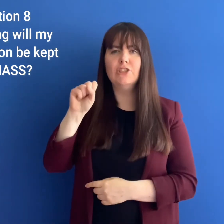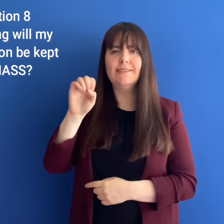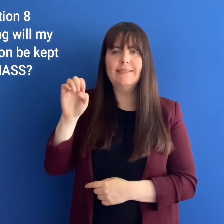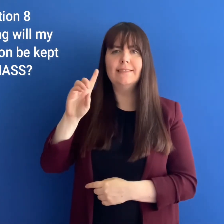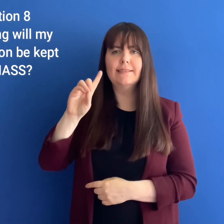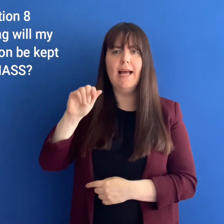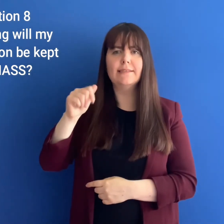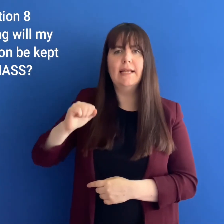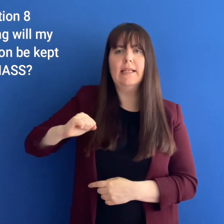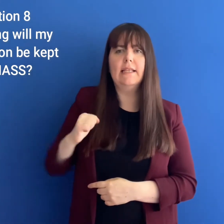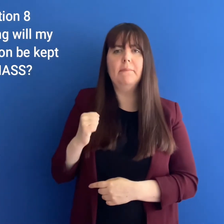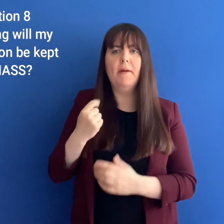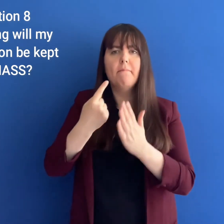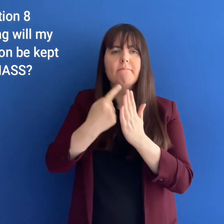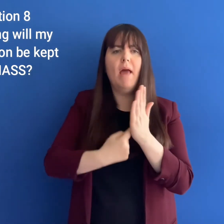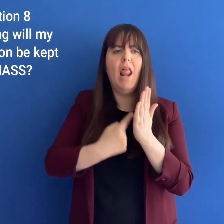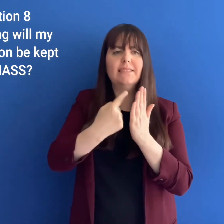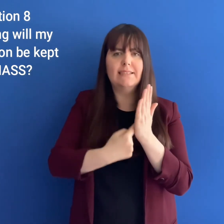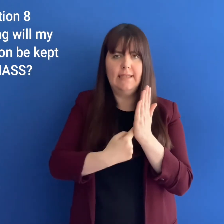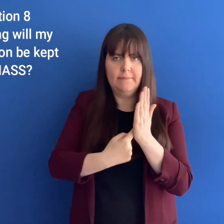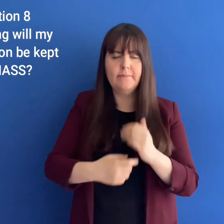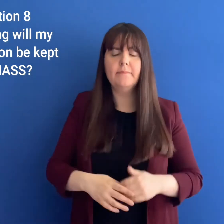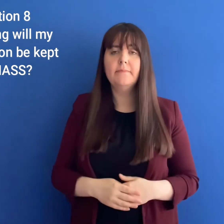with HSE data retention policies.